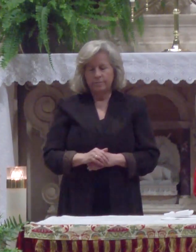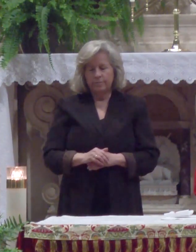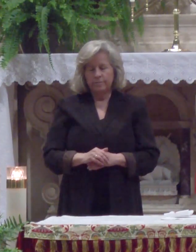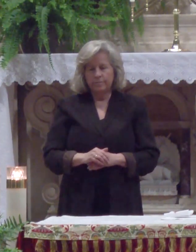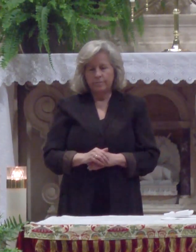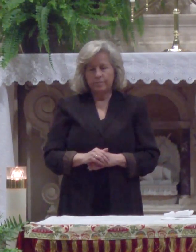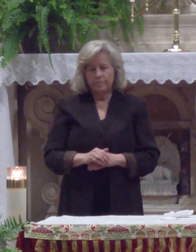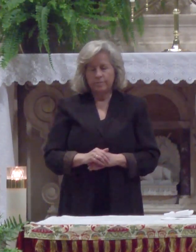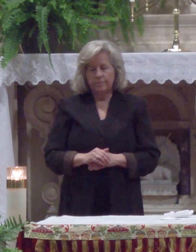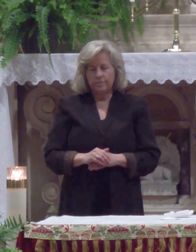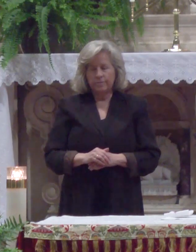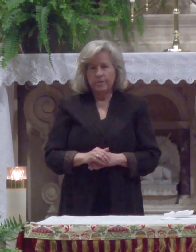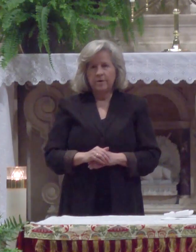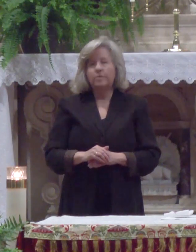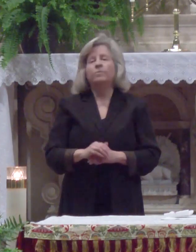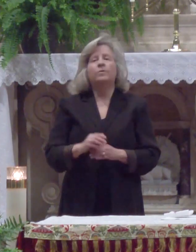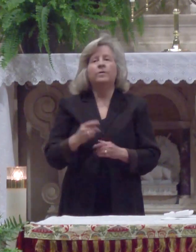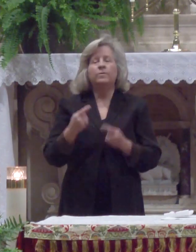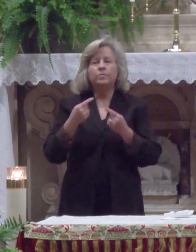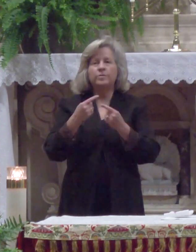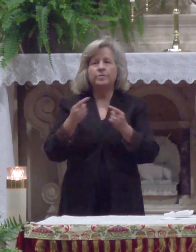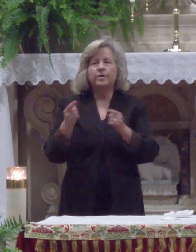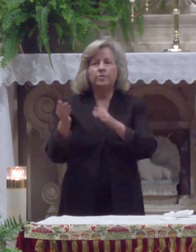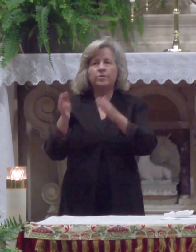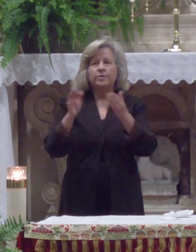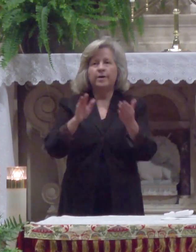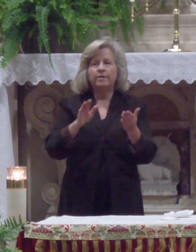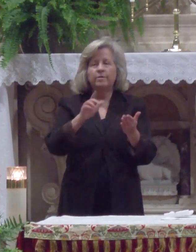We proclaim your death, O